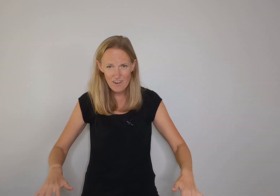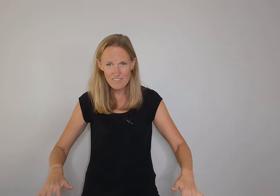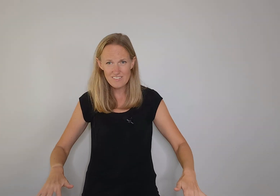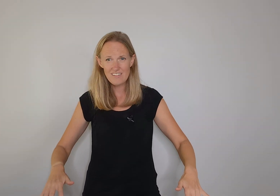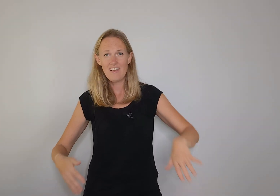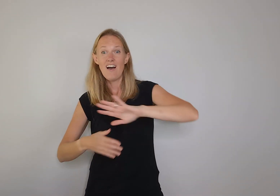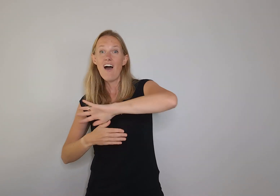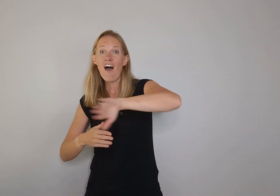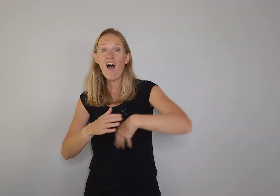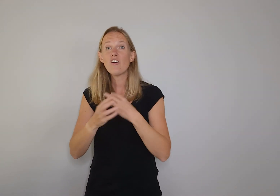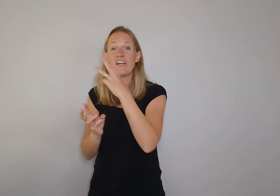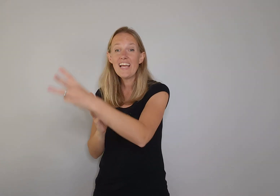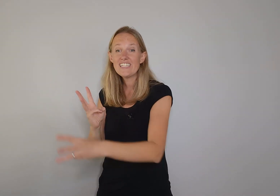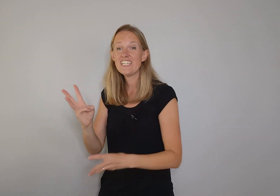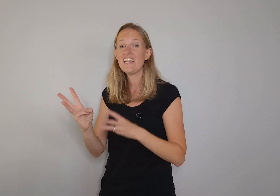down. All creation,